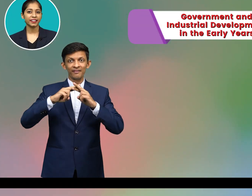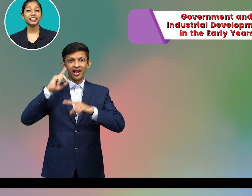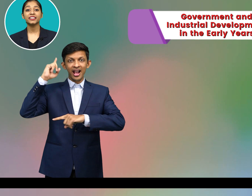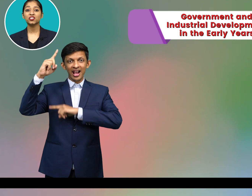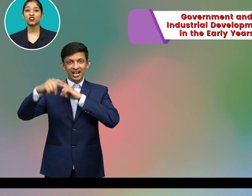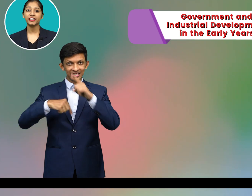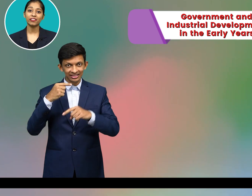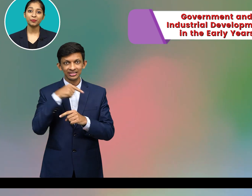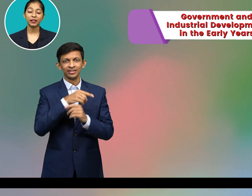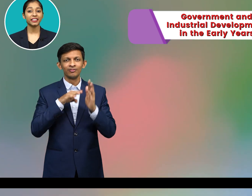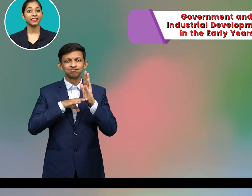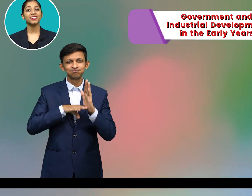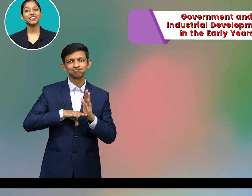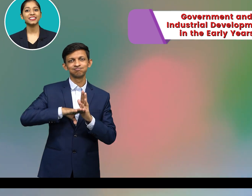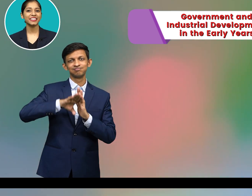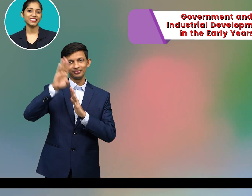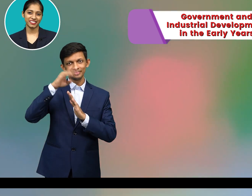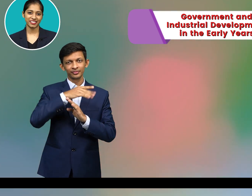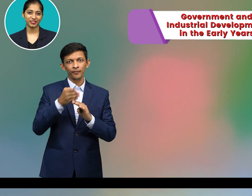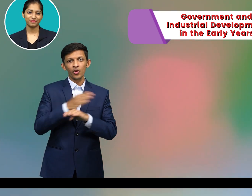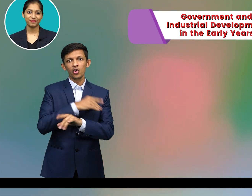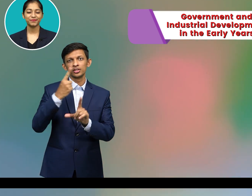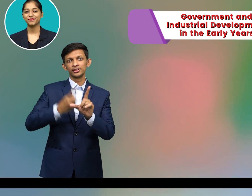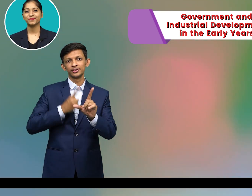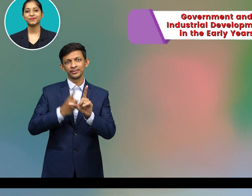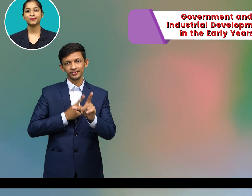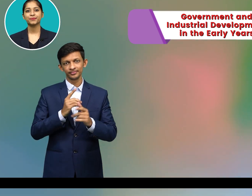Government and industrial development in the earlier years.